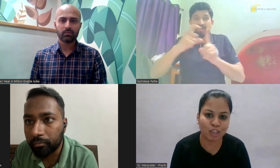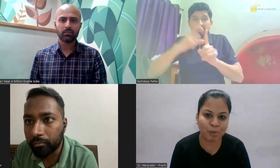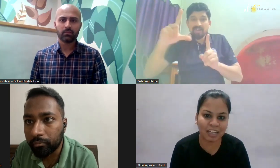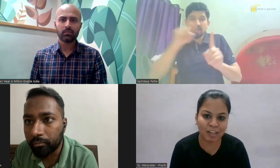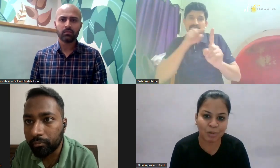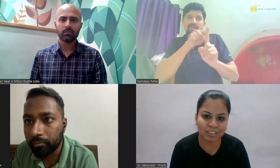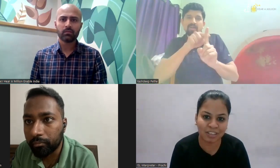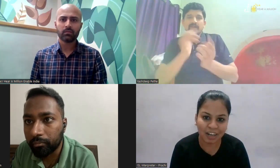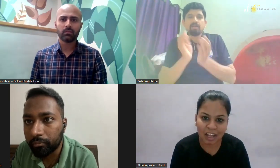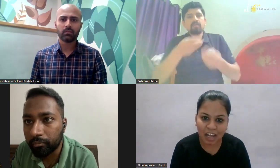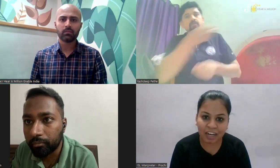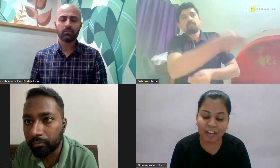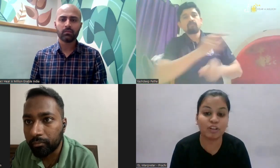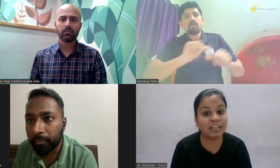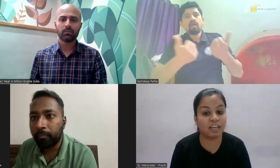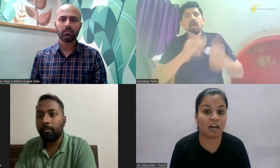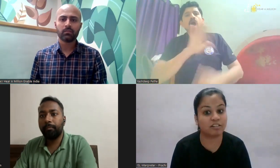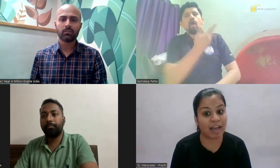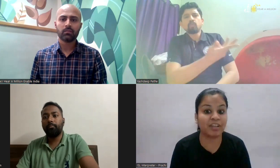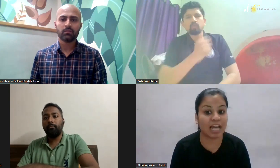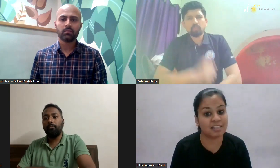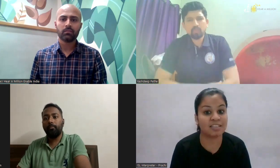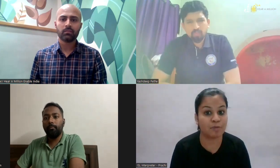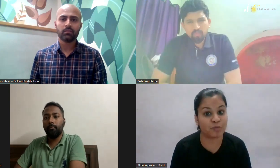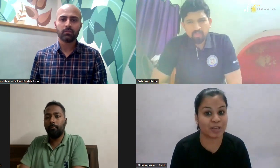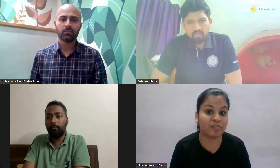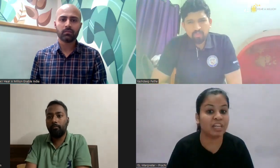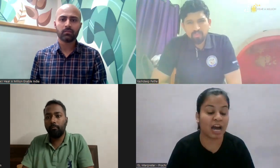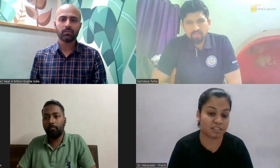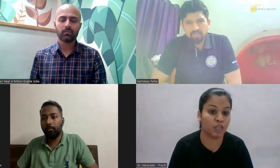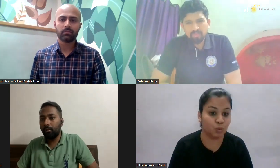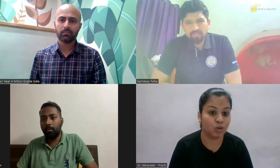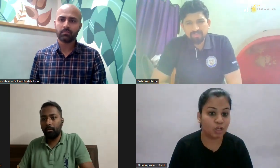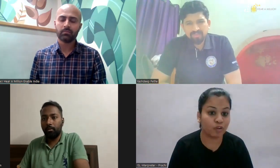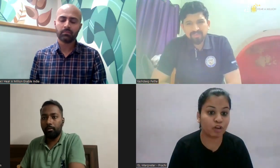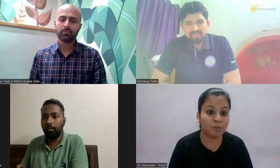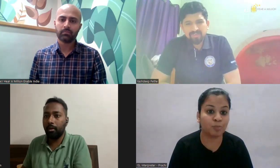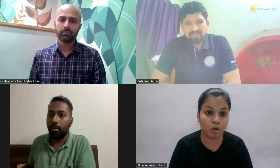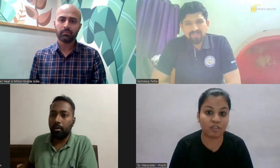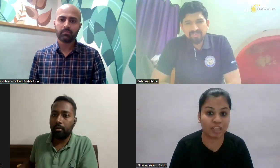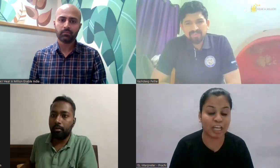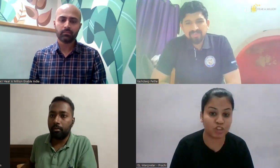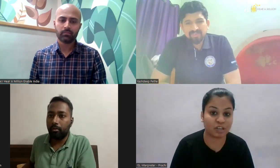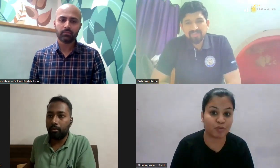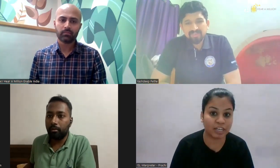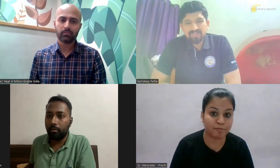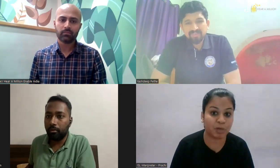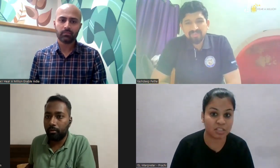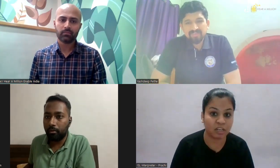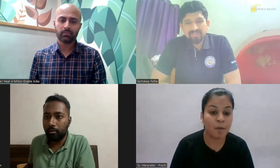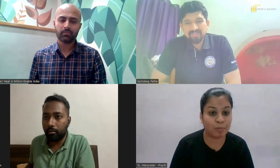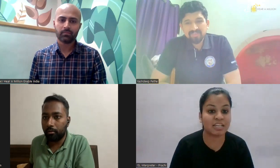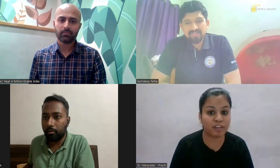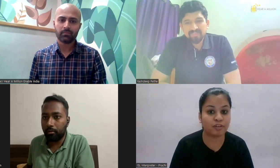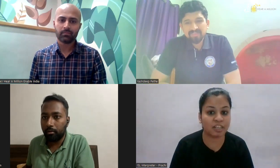and the orthopedically person? Like for the driving license, I'm specifically asking you, not for the more for the insurance for the deaf